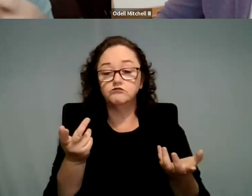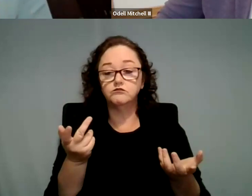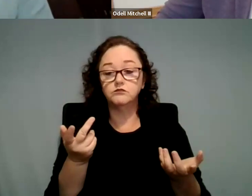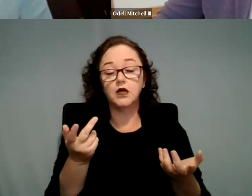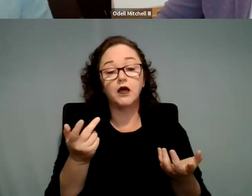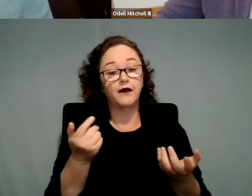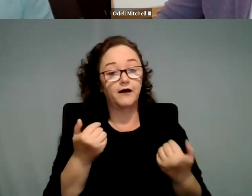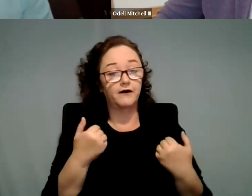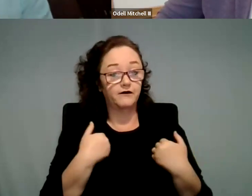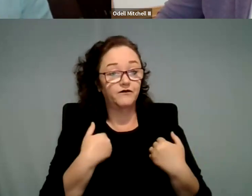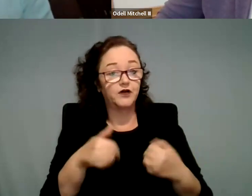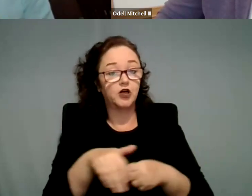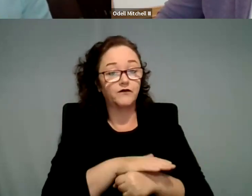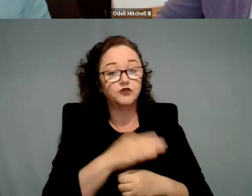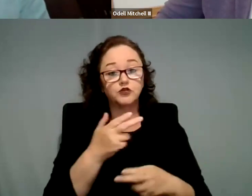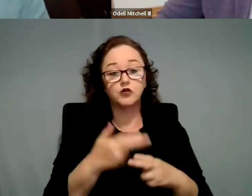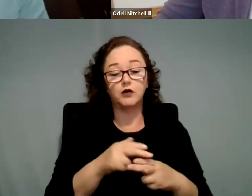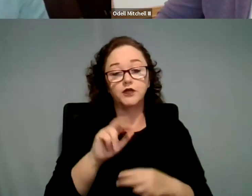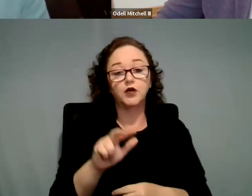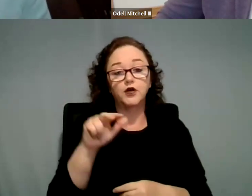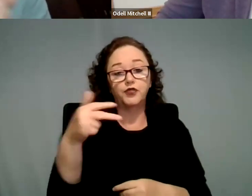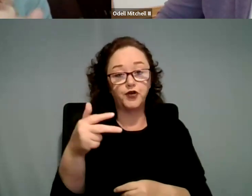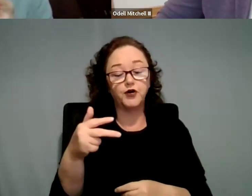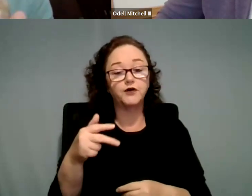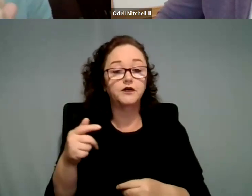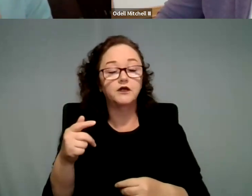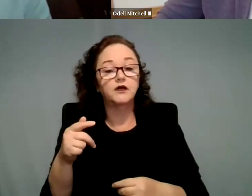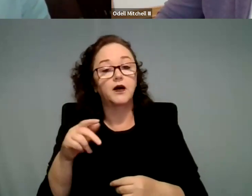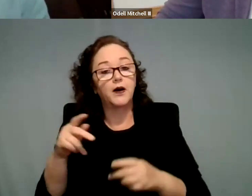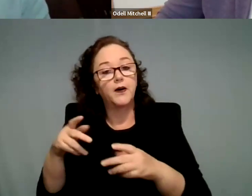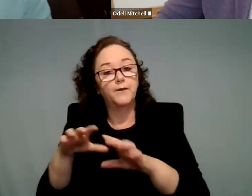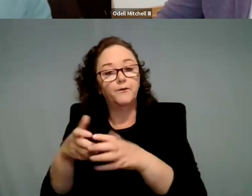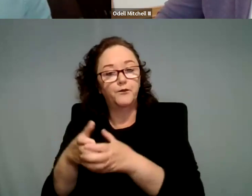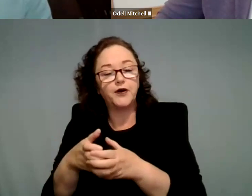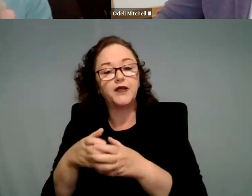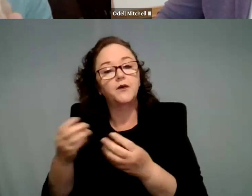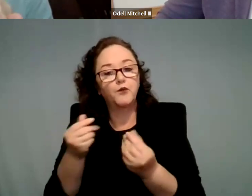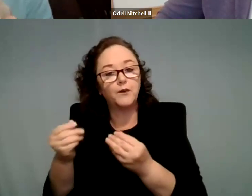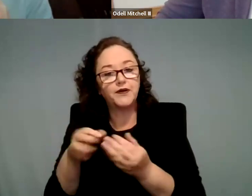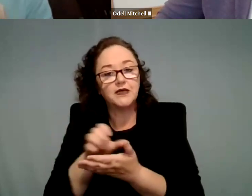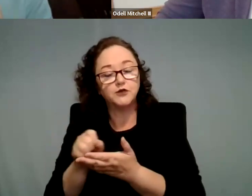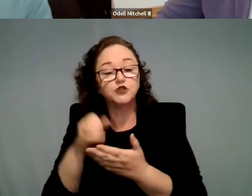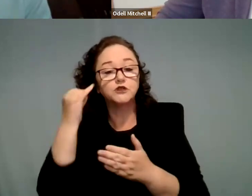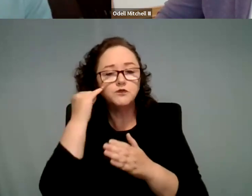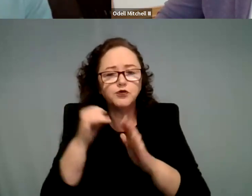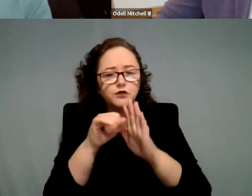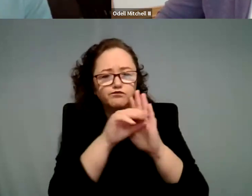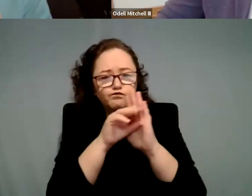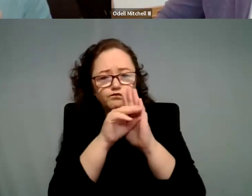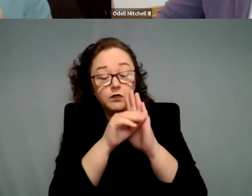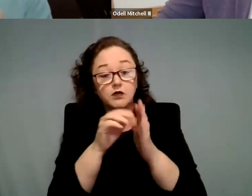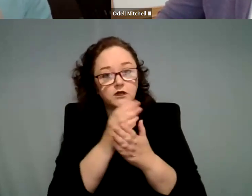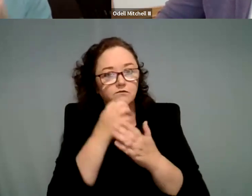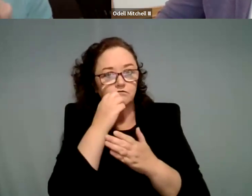there is a coverage called third-party property damage that has to do to damage to locations. If you're filming in some high-valued locations,